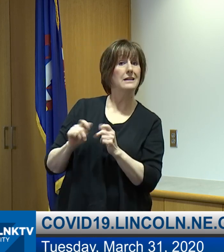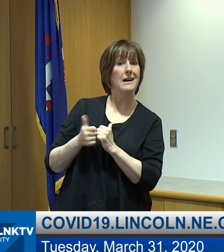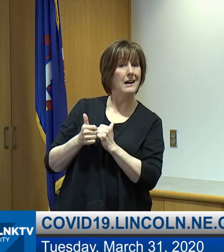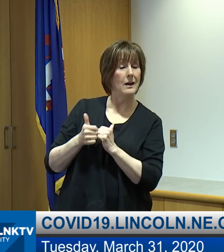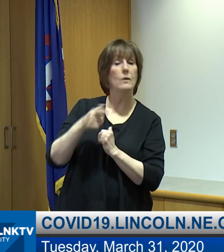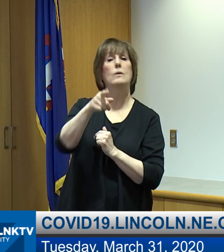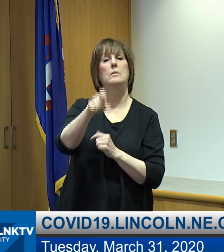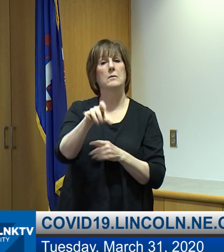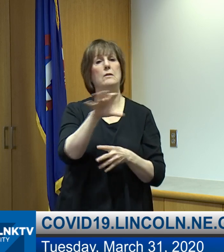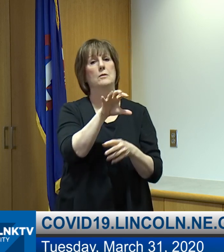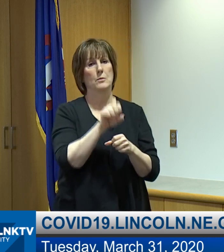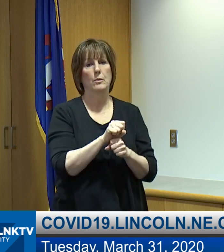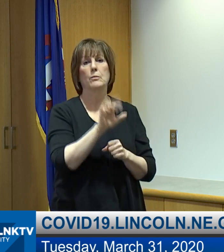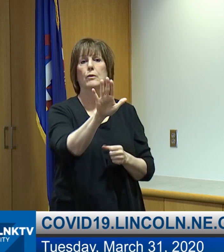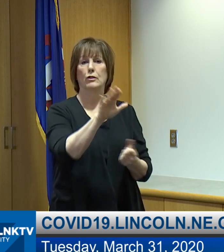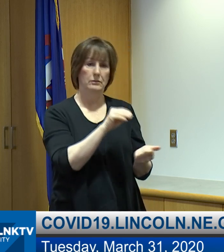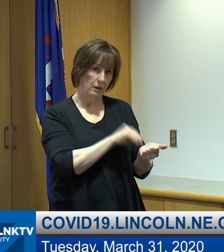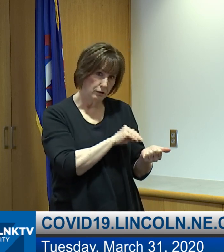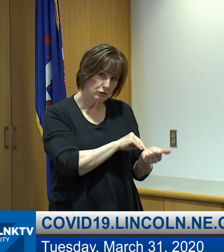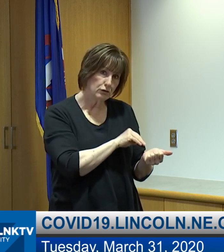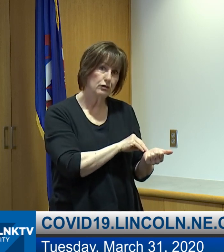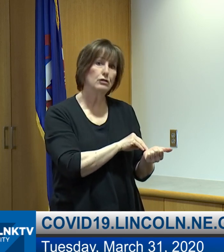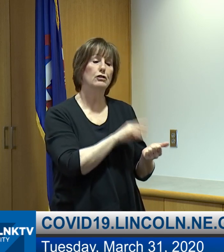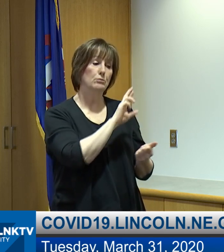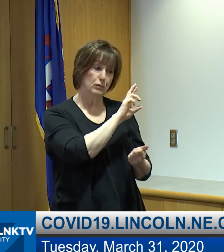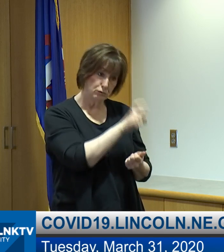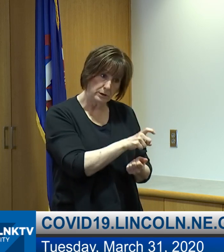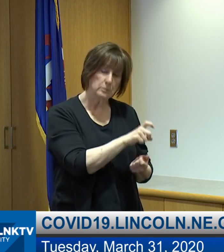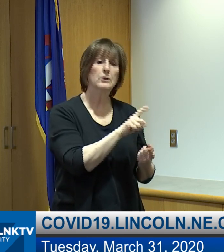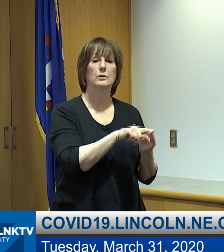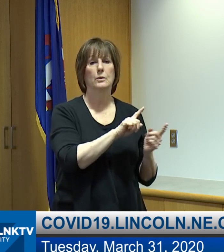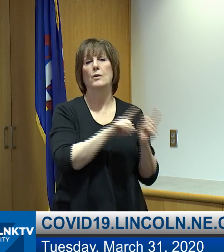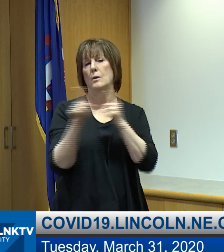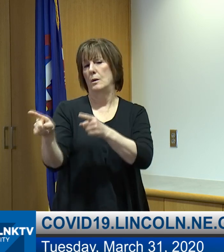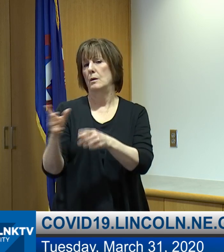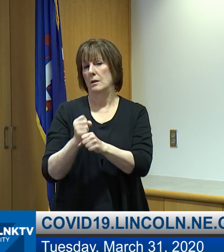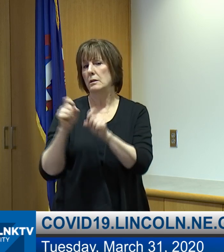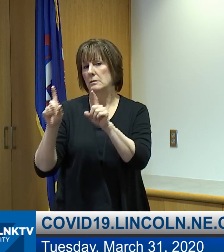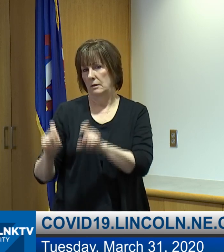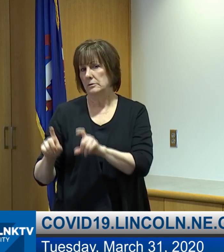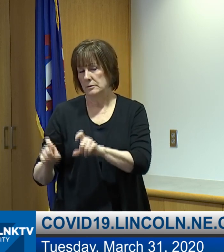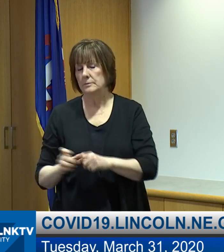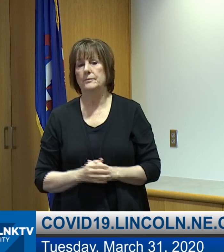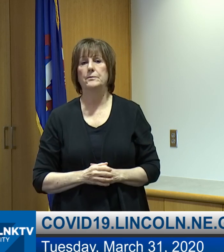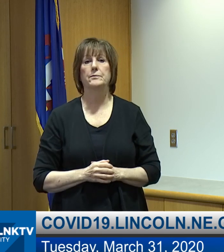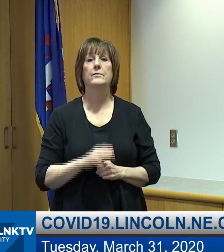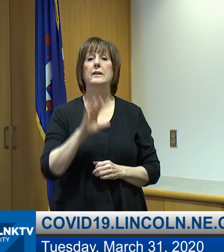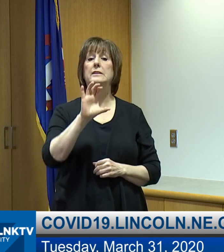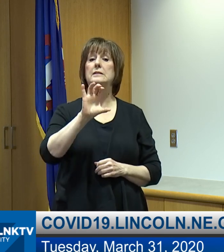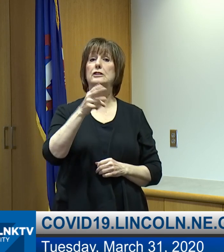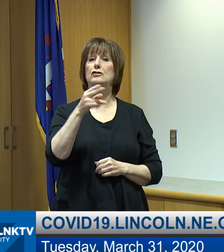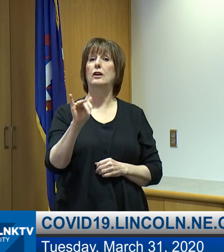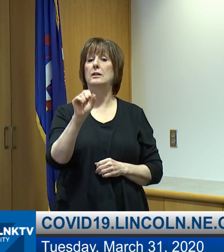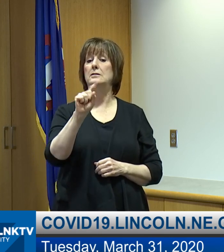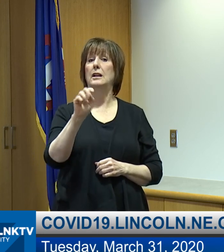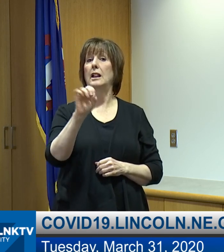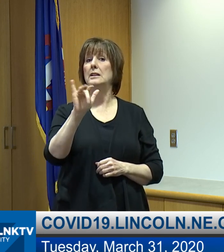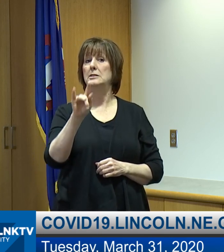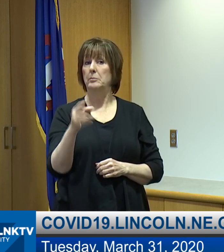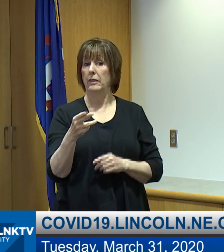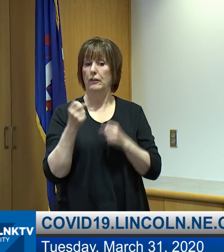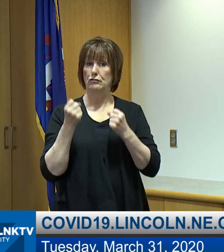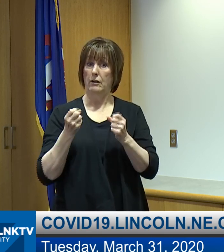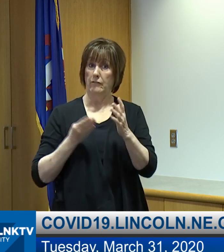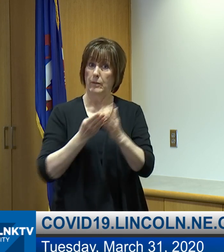each person needs to make an appointment and have a doctor's order in order to be tested. CHI St. Elizabeth DriveThru